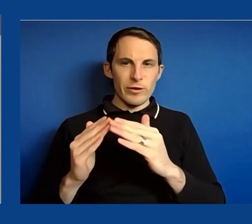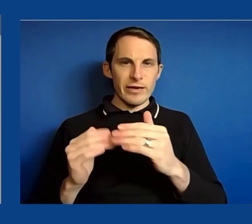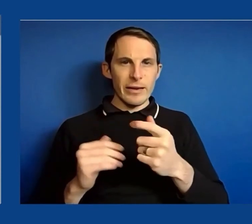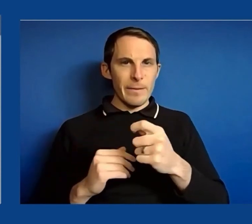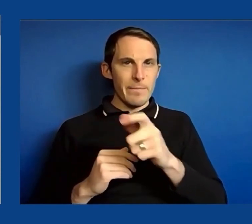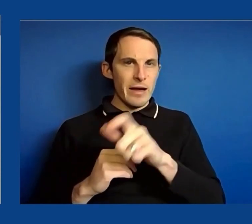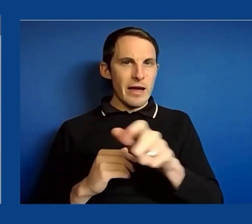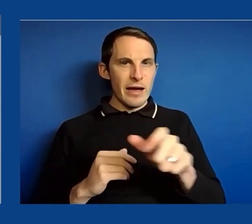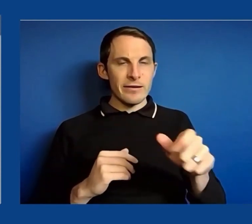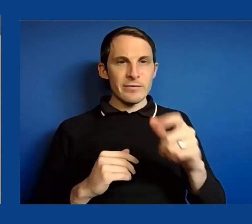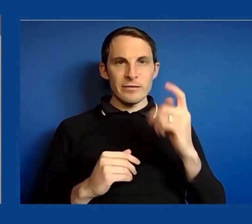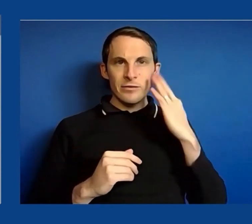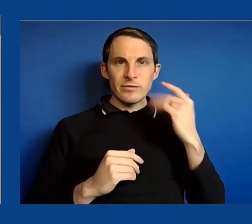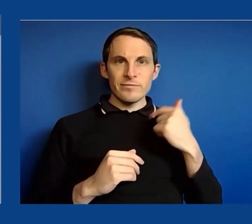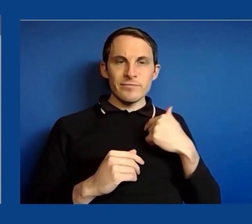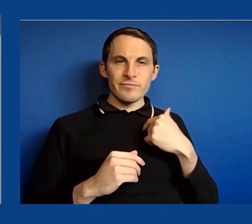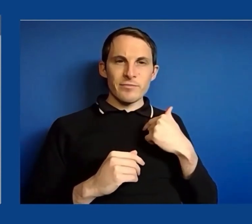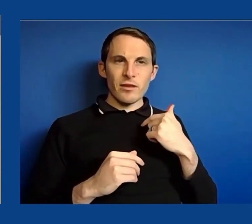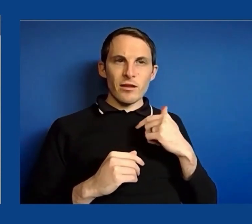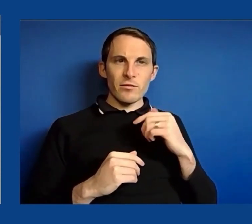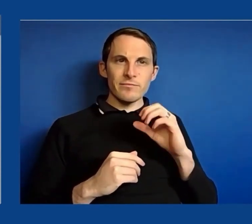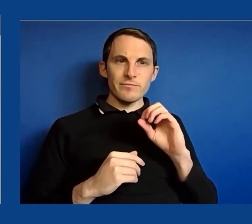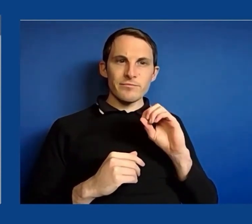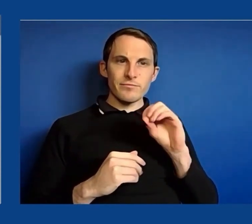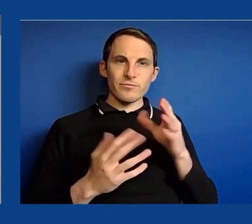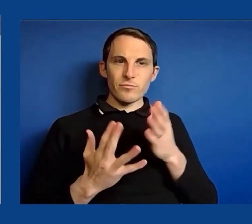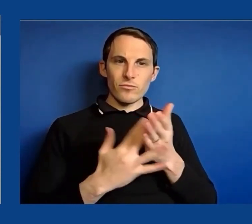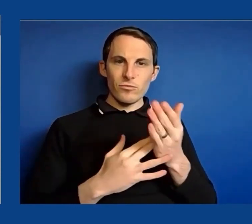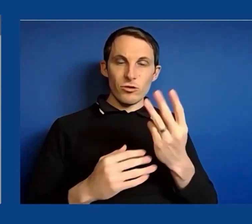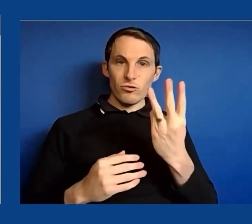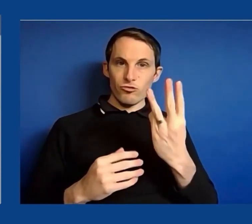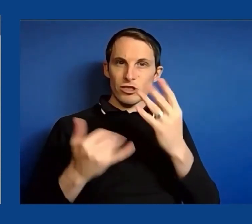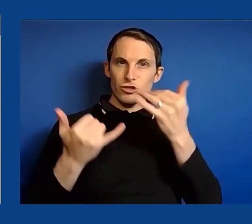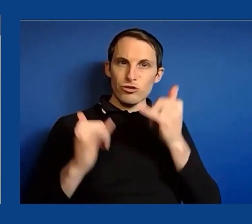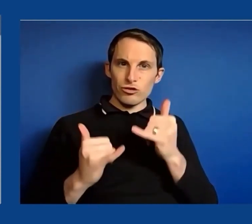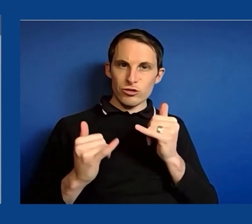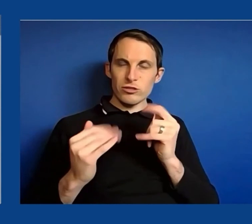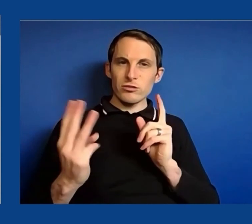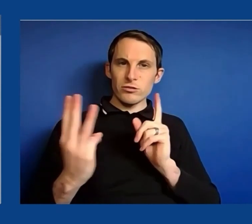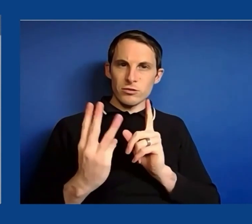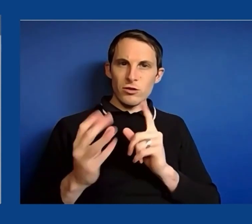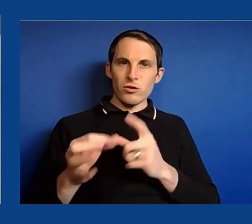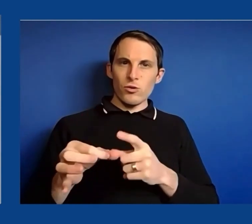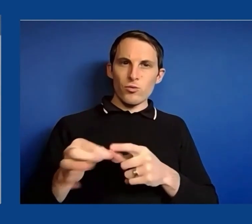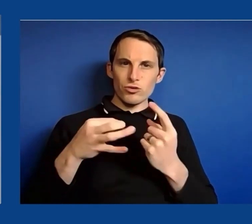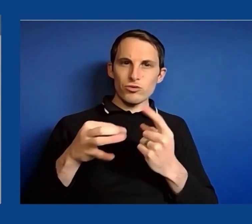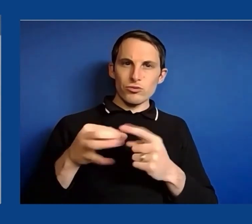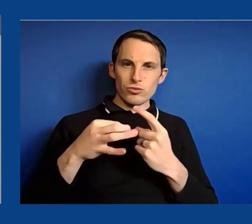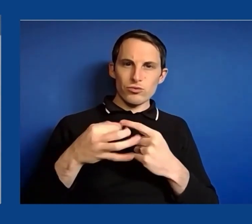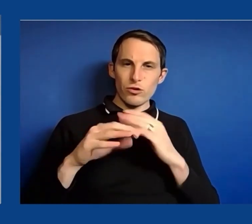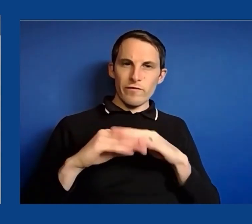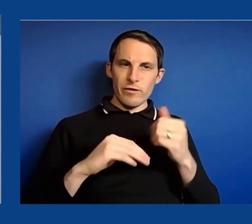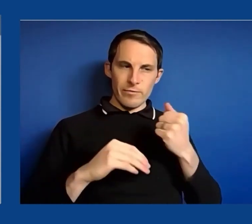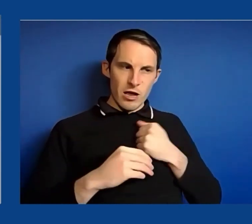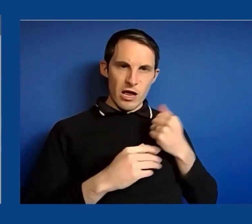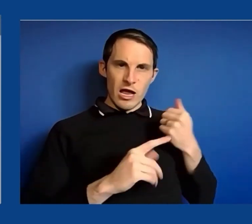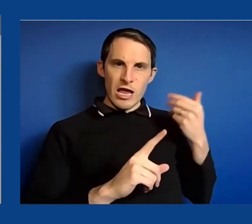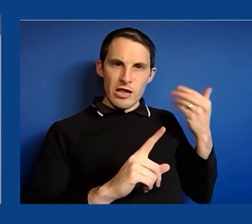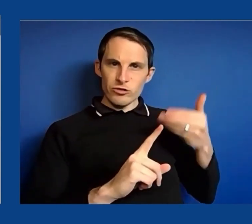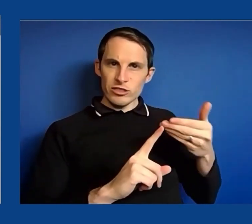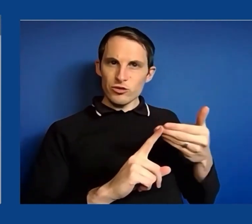when I was put through the rigour of 3 judges questioning me about my heritage